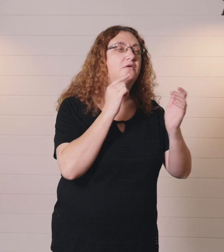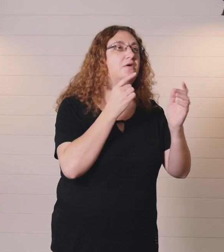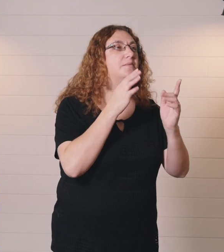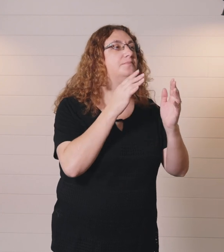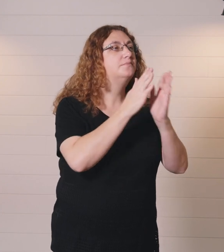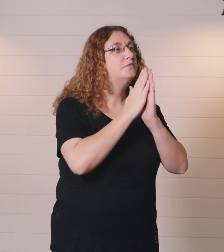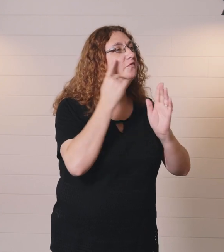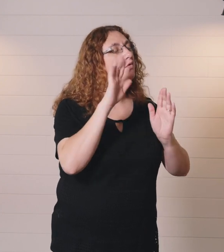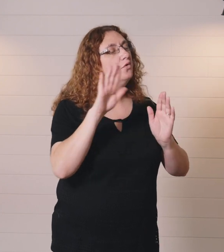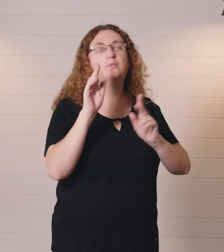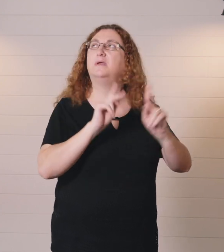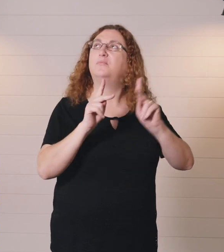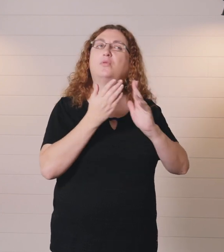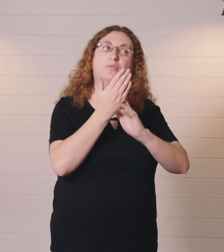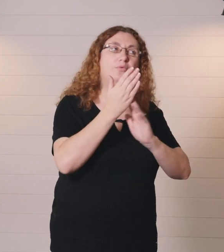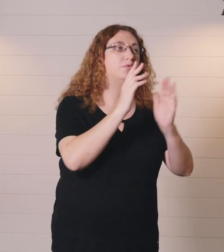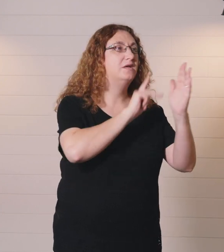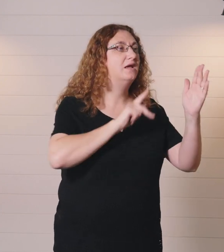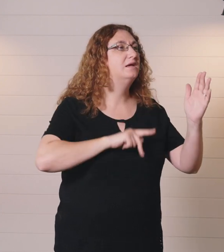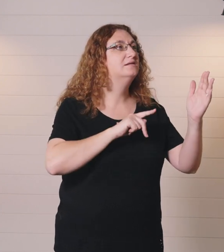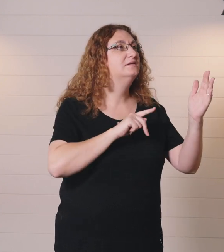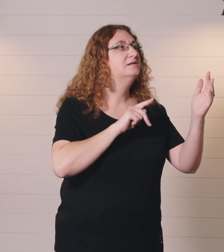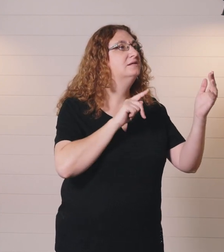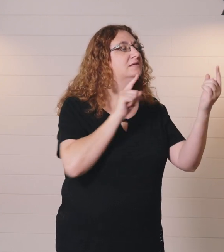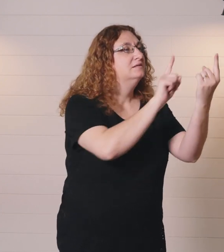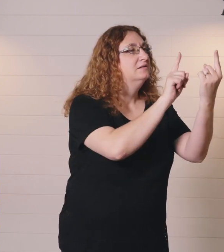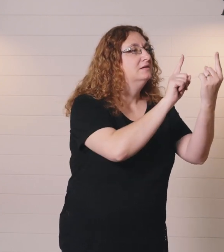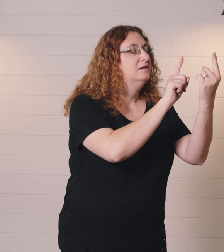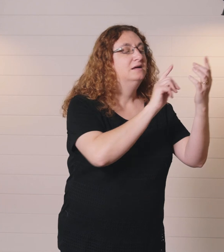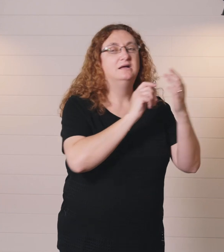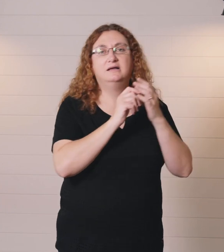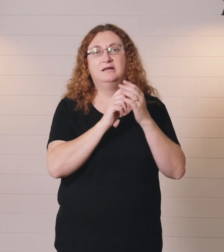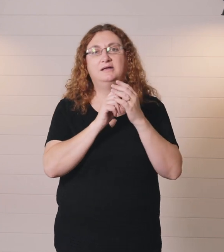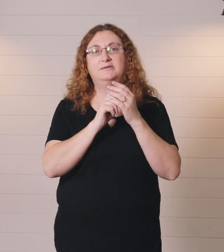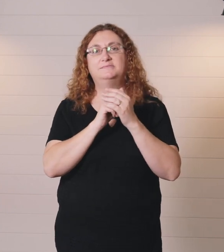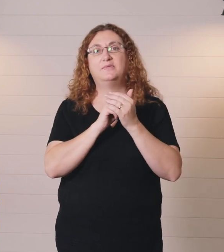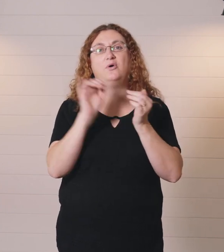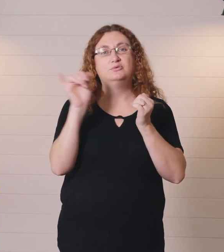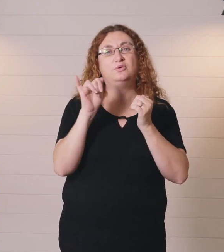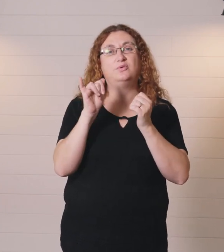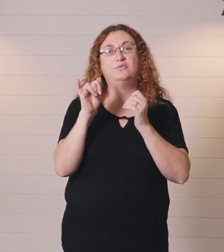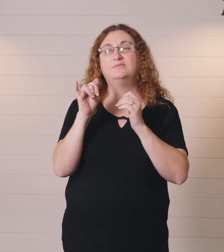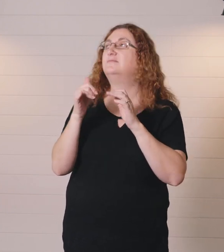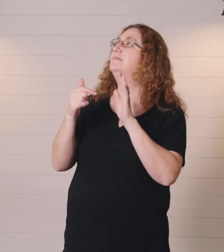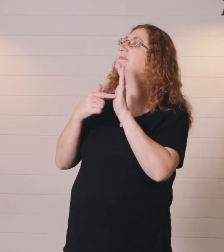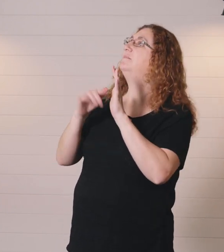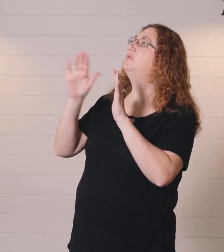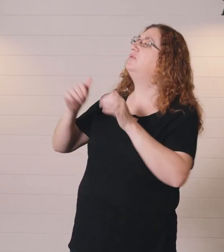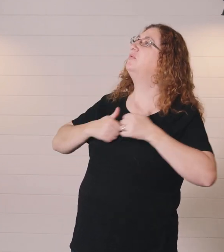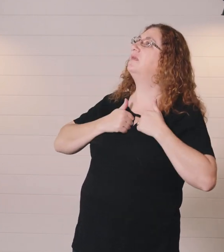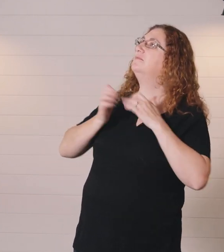passion moved her to take action. But even more than the example of Esther, Lord, the example of your life that